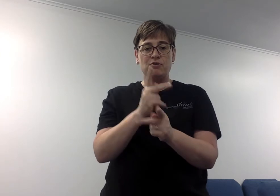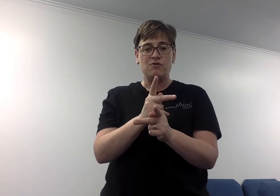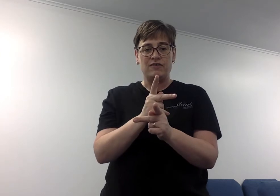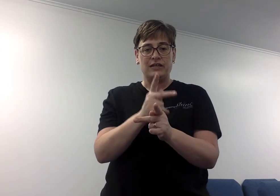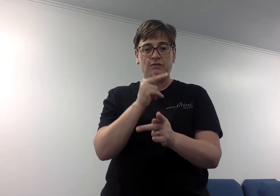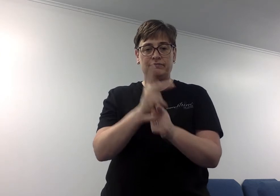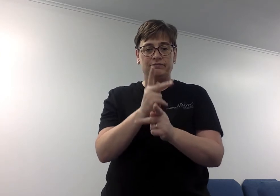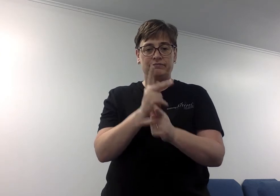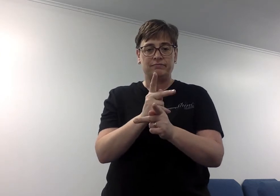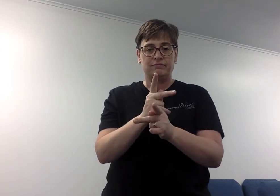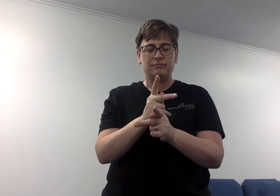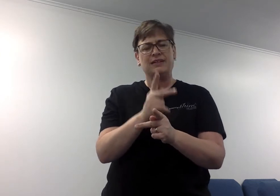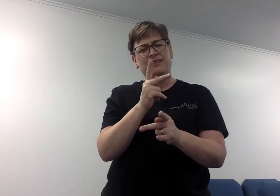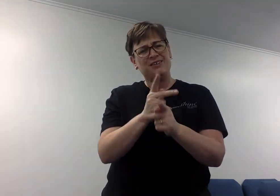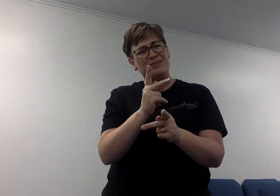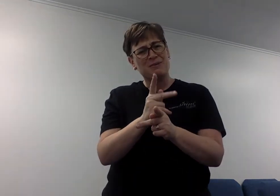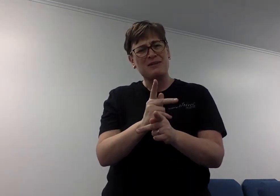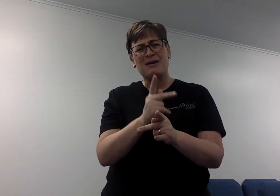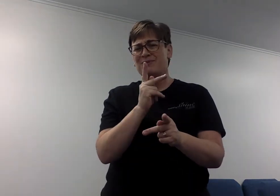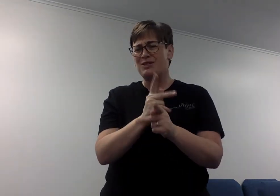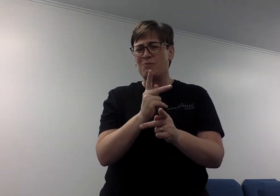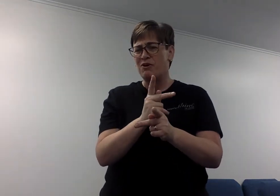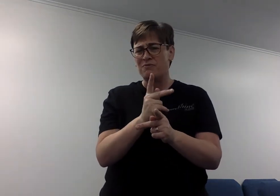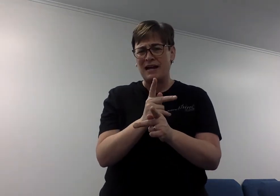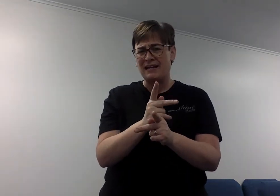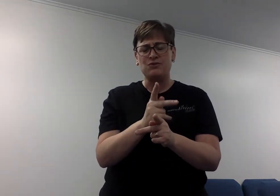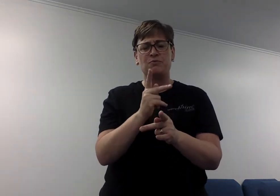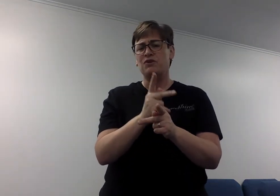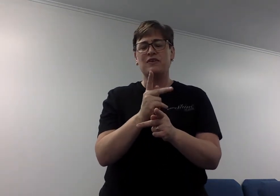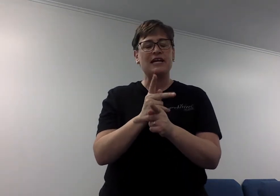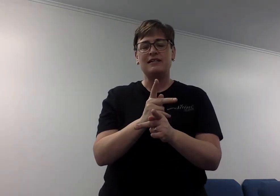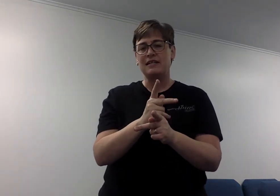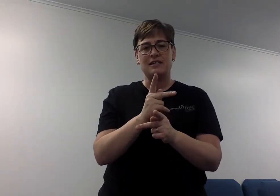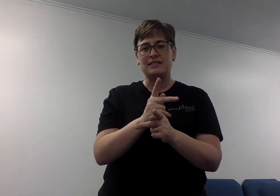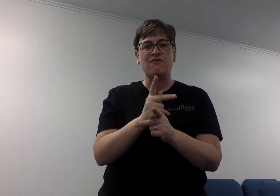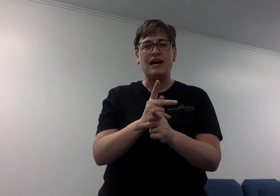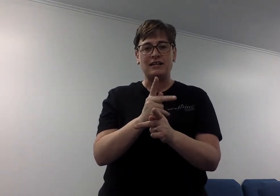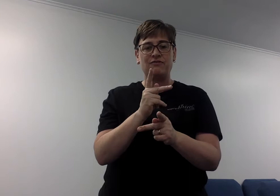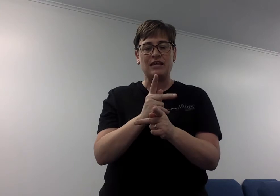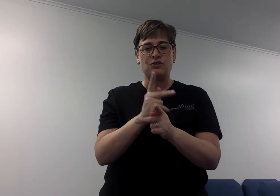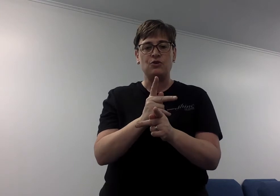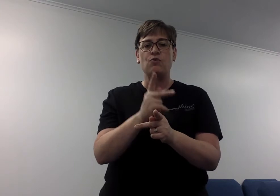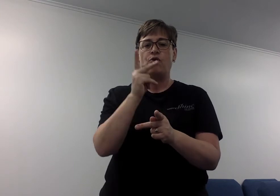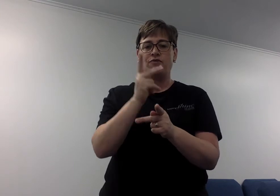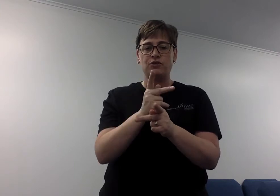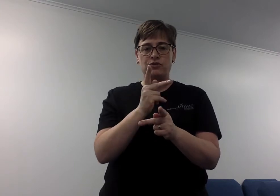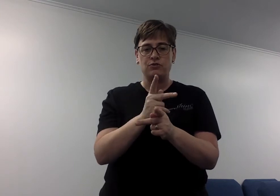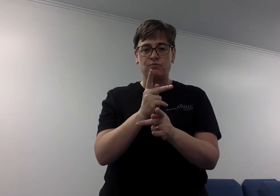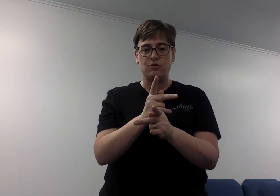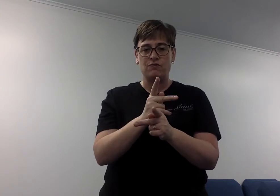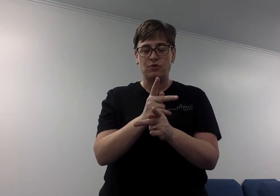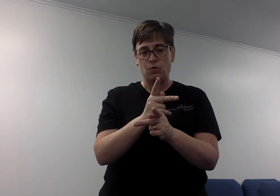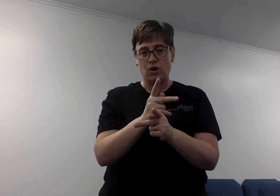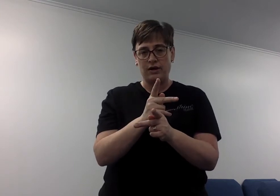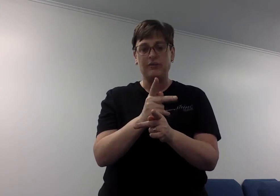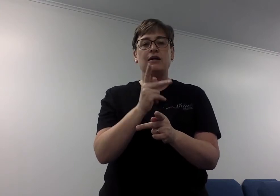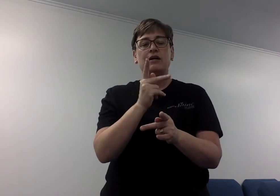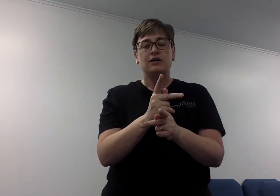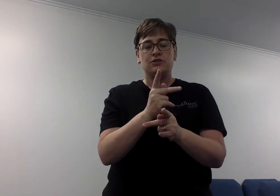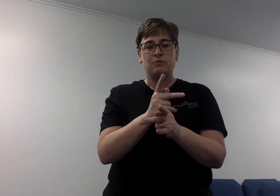moving. Although sometimes, both my hands will move, and it's fine if they do, or if you just move the one. So, but you're